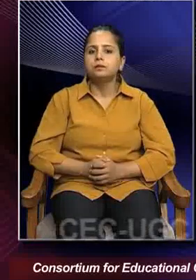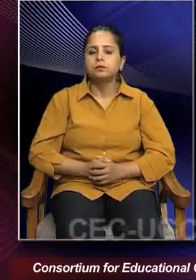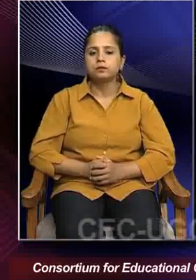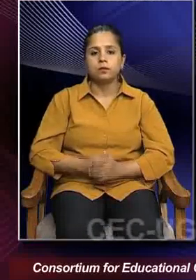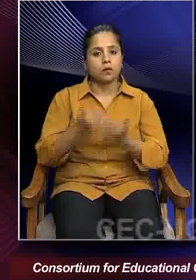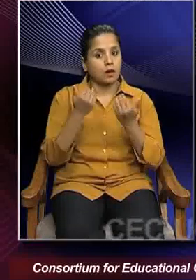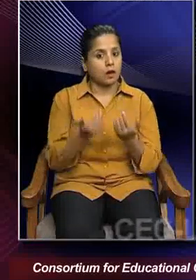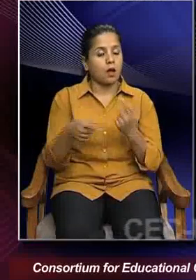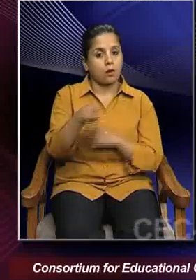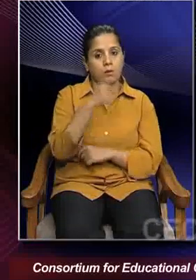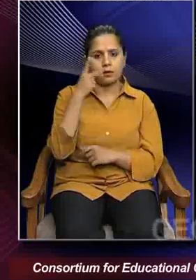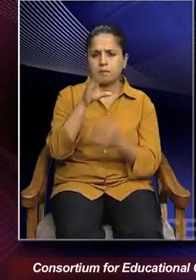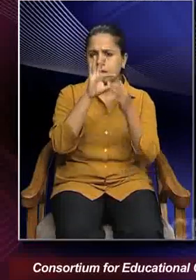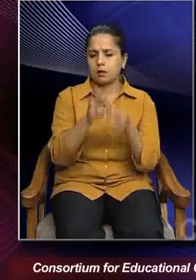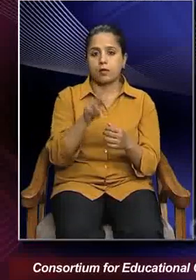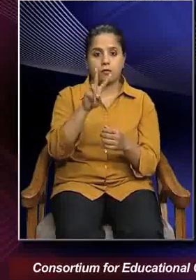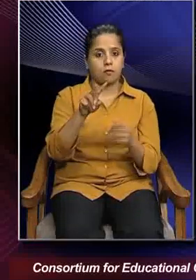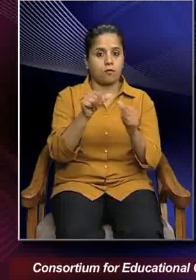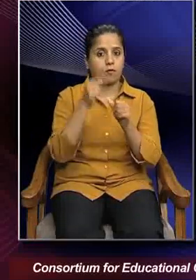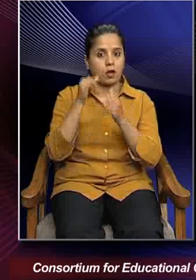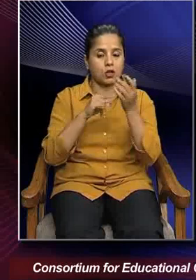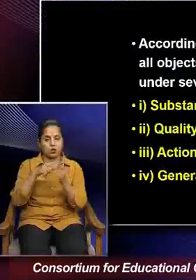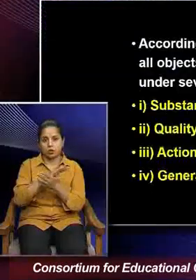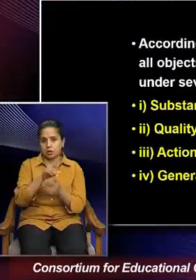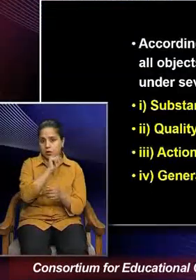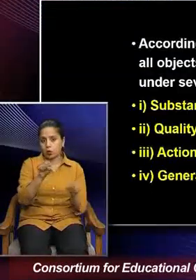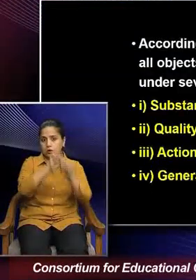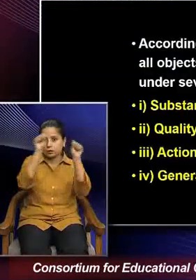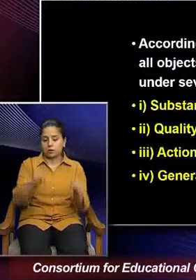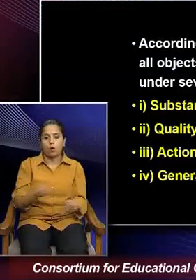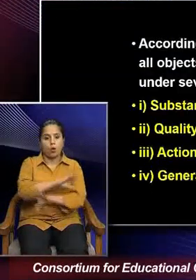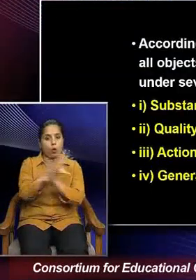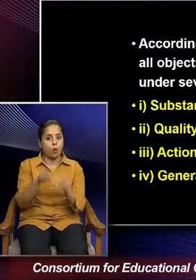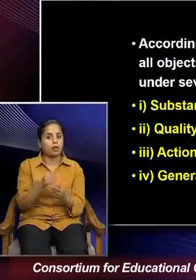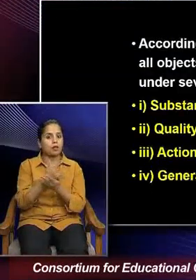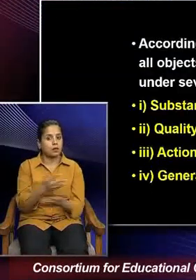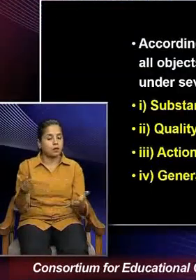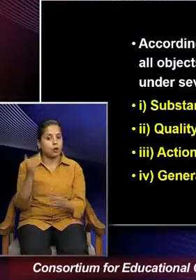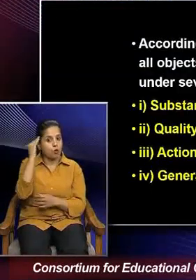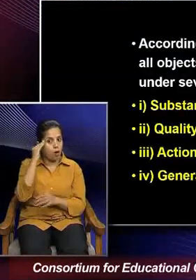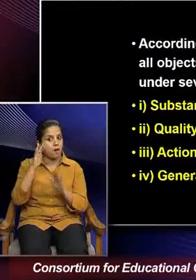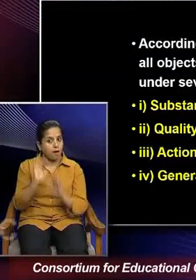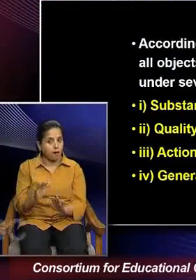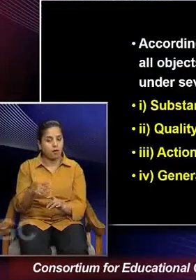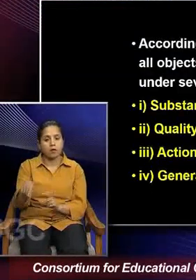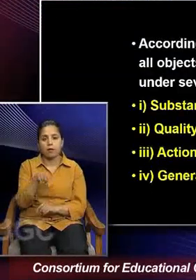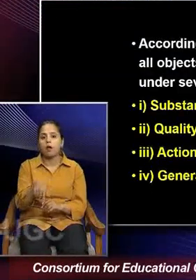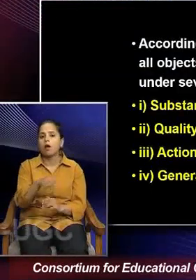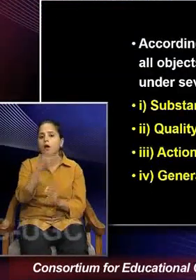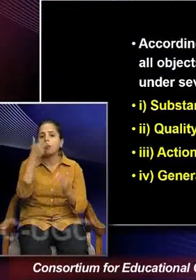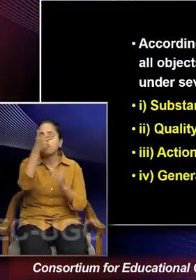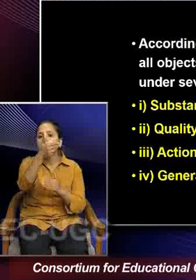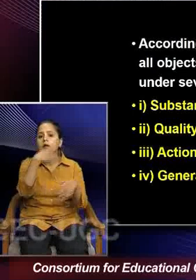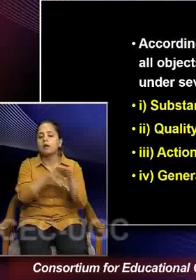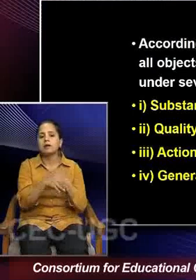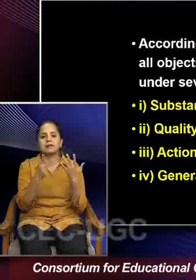Now, according to Vaiśeṣika system, all objects of valid knowledge come under the